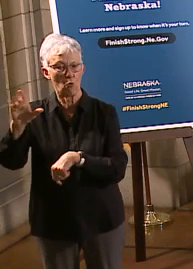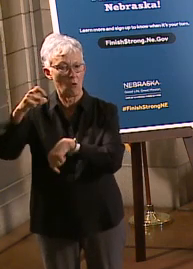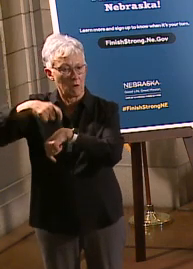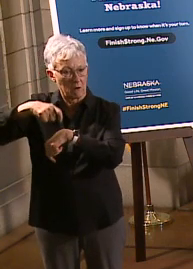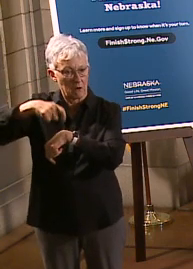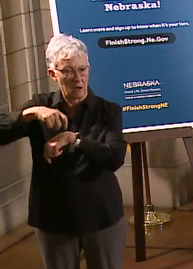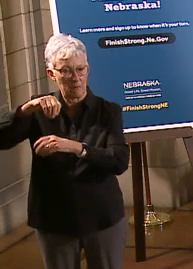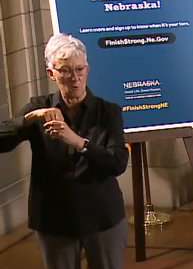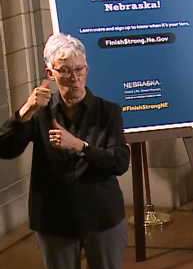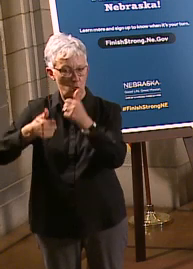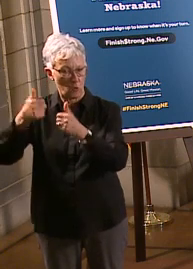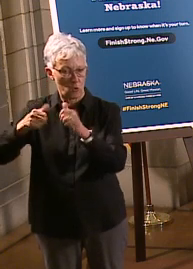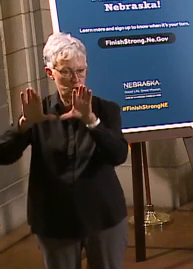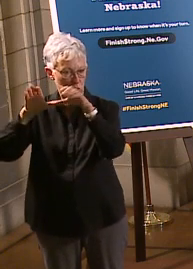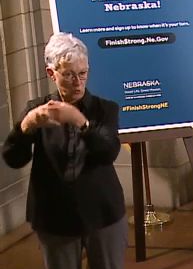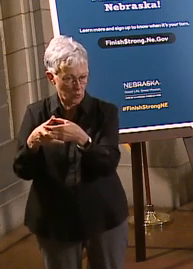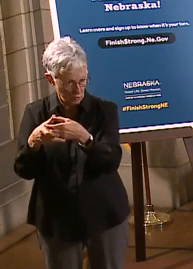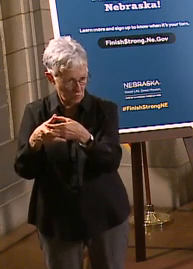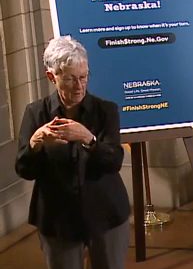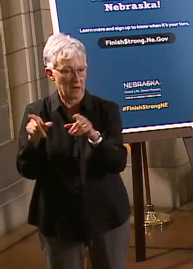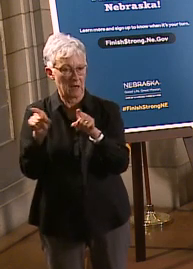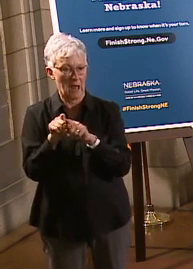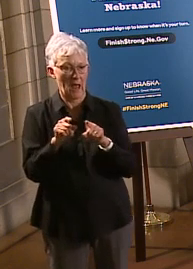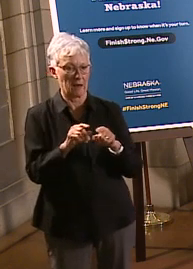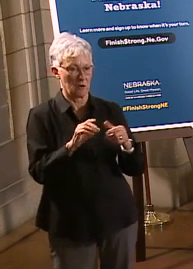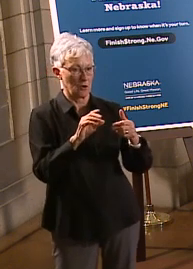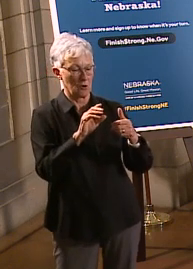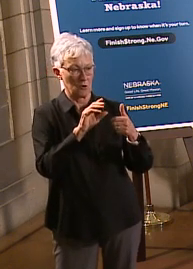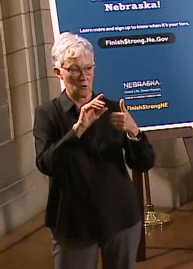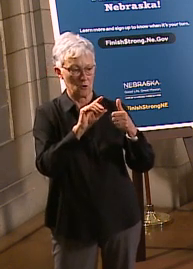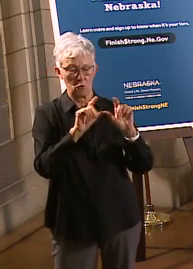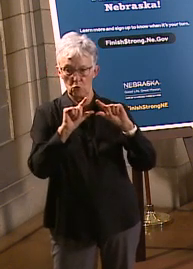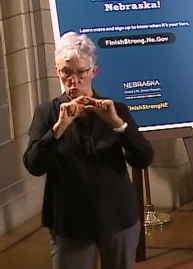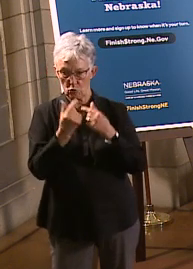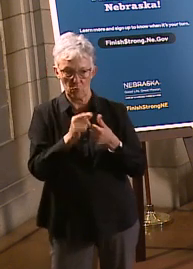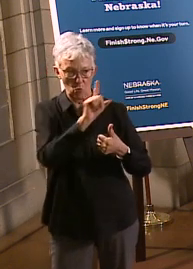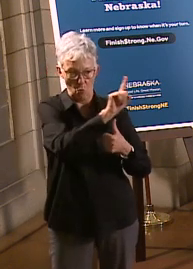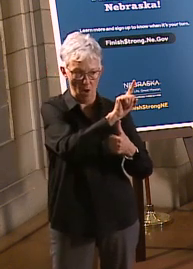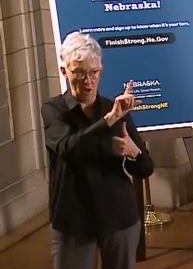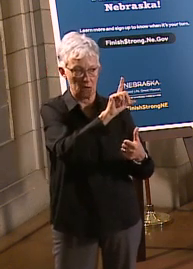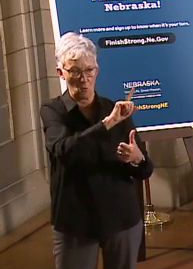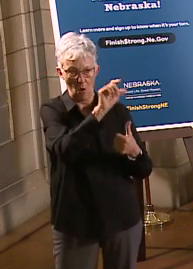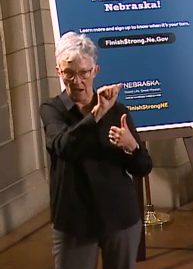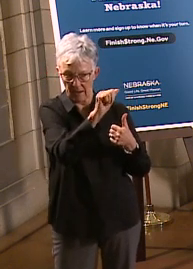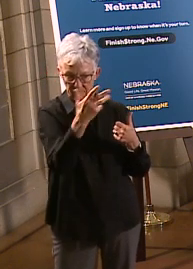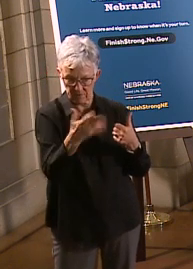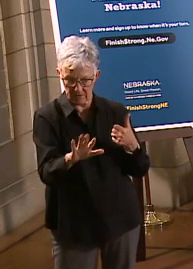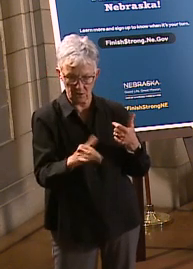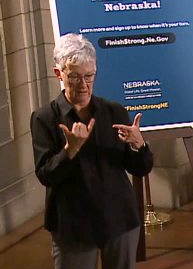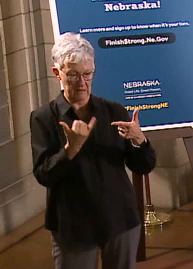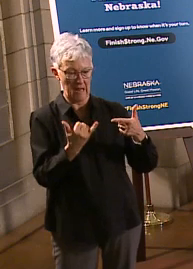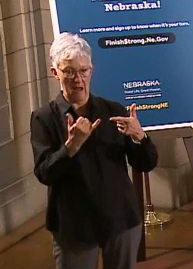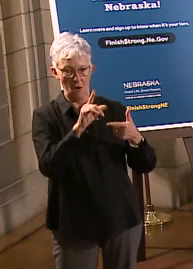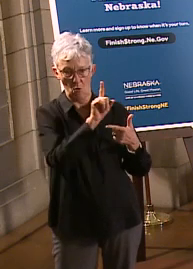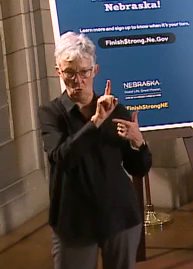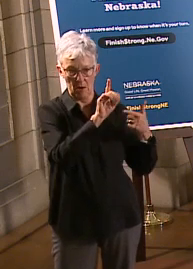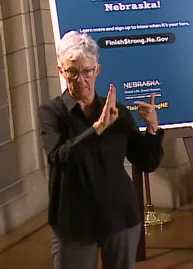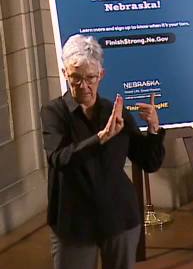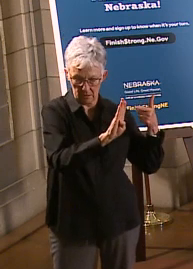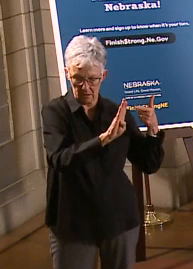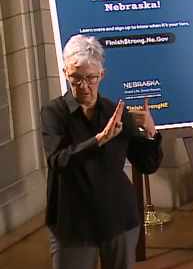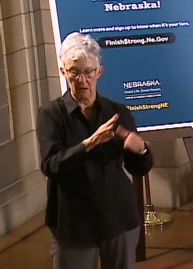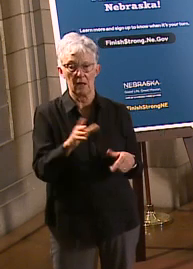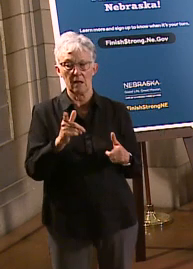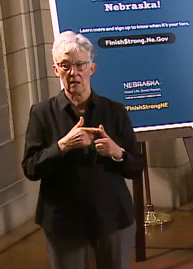to you about, people will be selected in that order. Those selections will be grouped by local public health